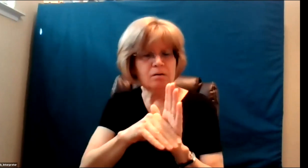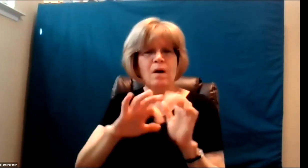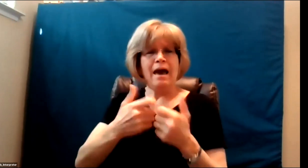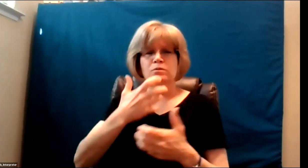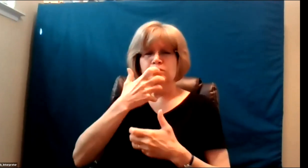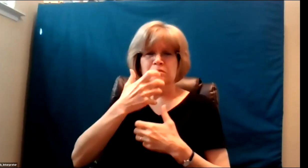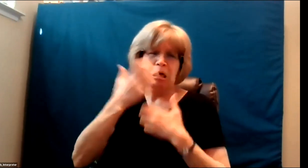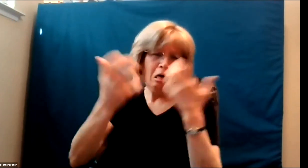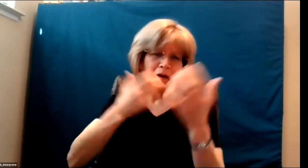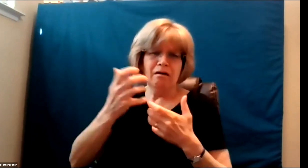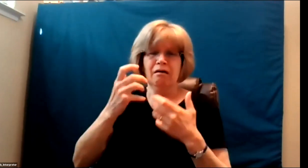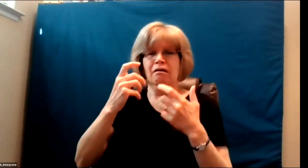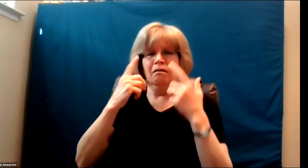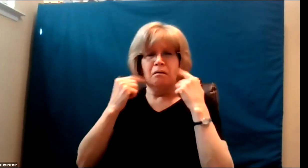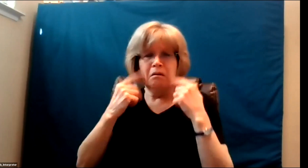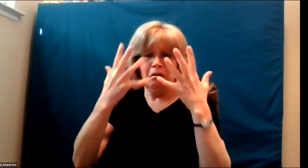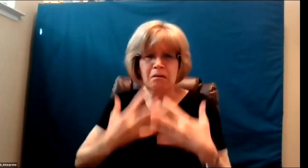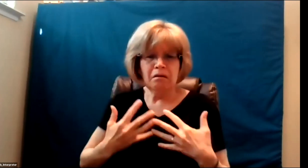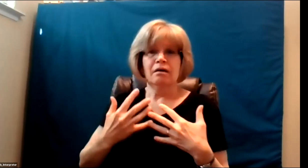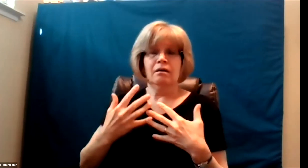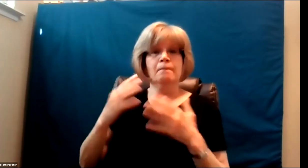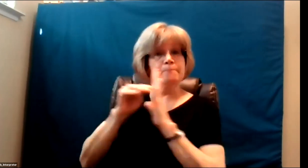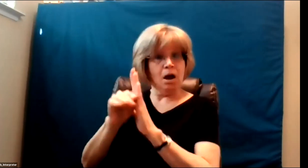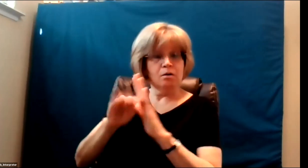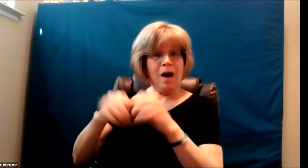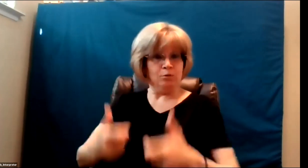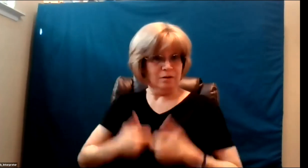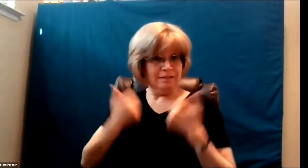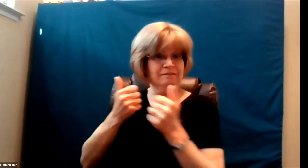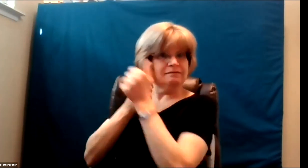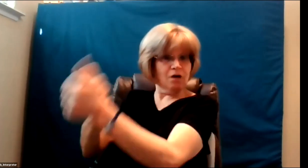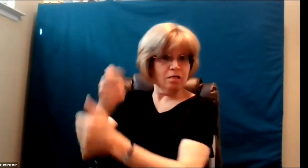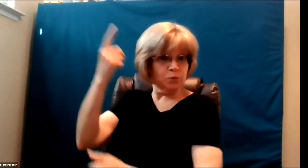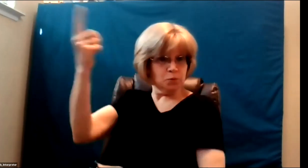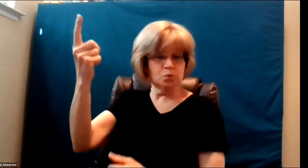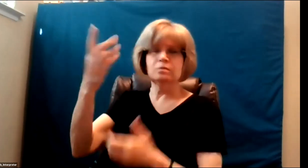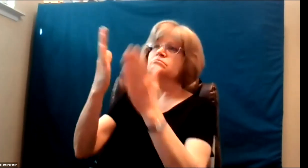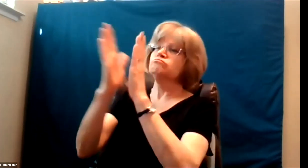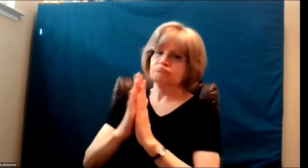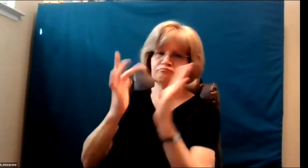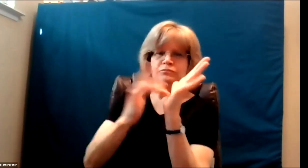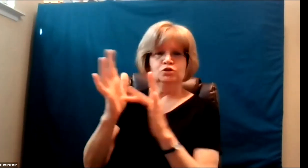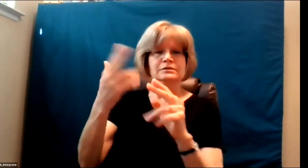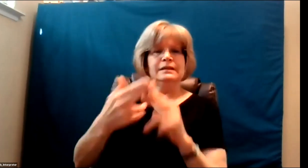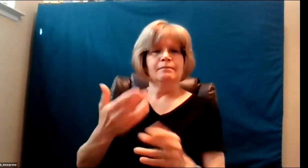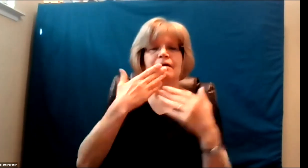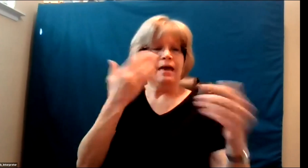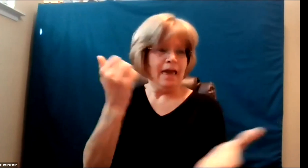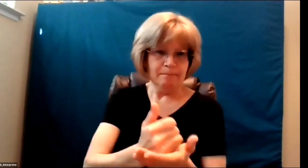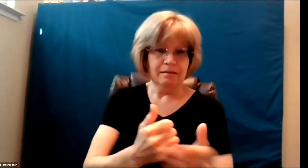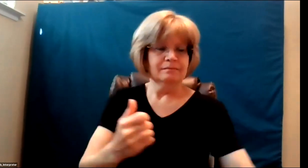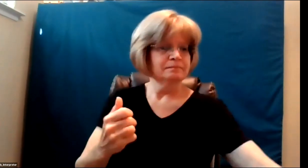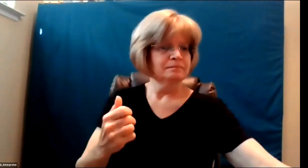of how to live for you. We pray in his name. Amen. All right, friends, I'll see you next time.